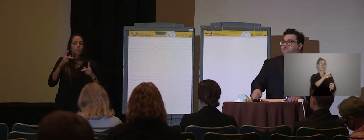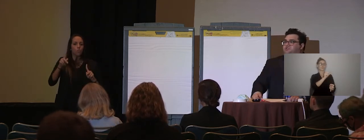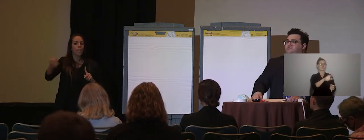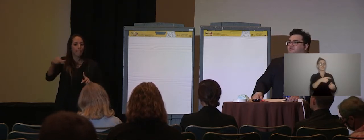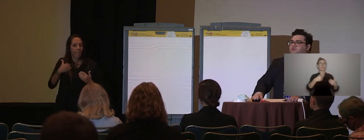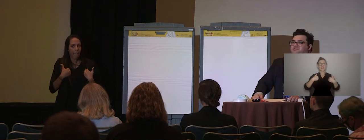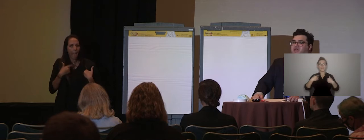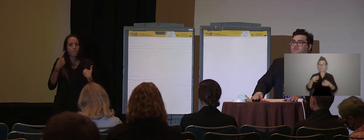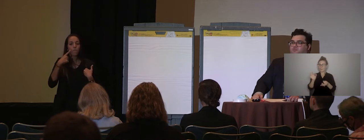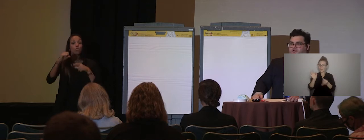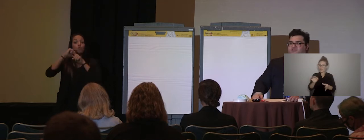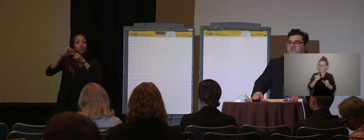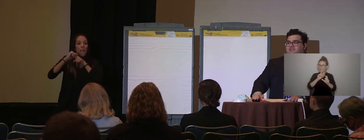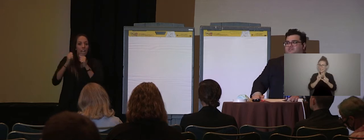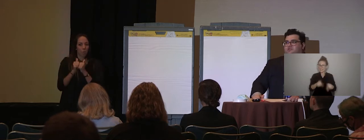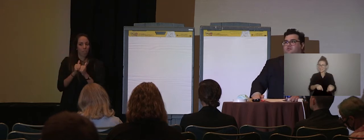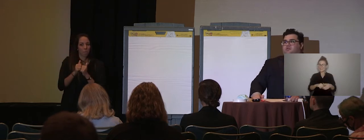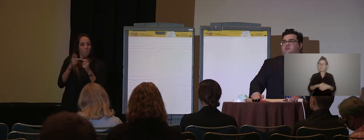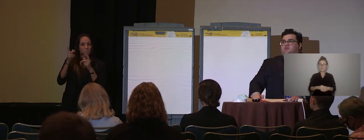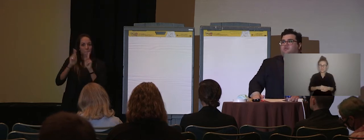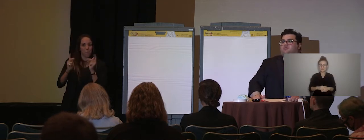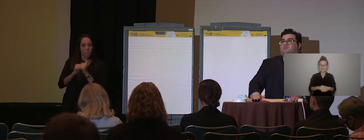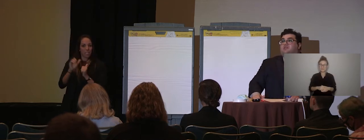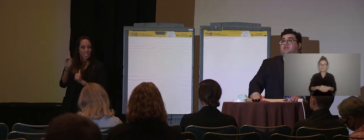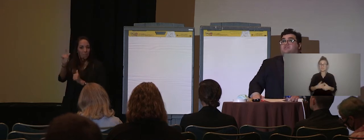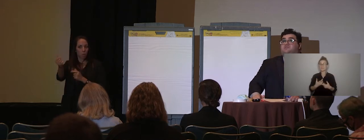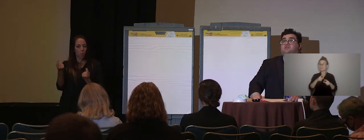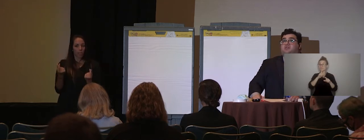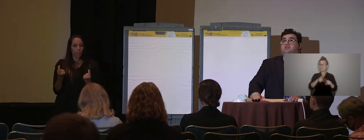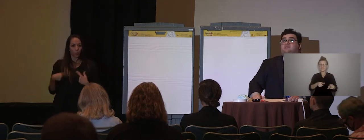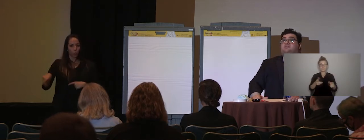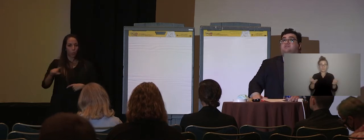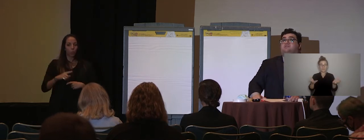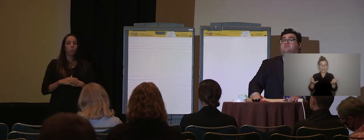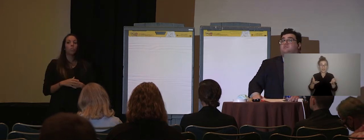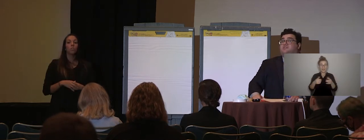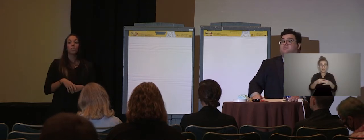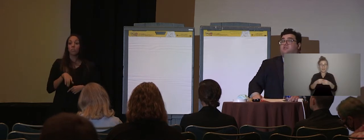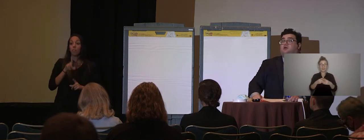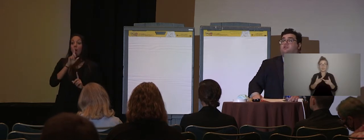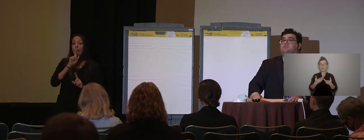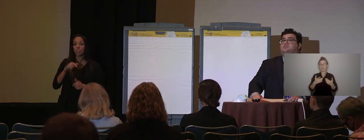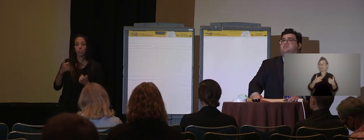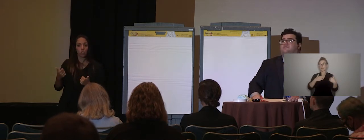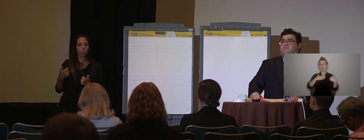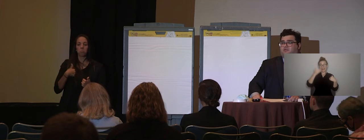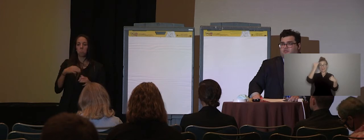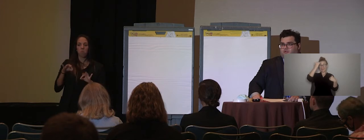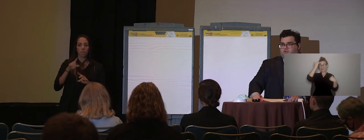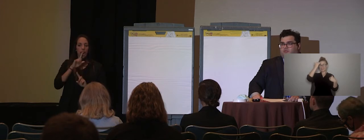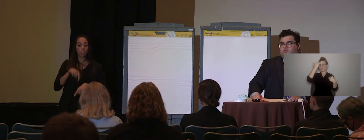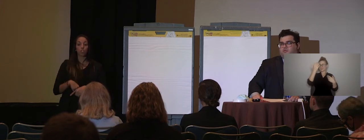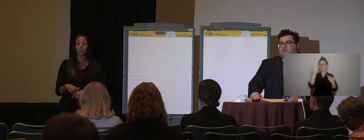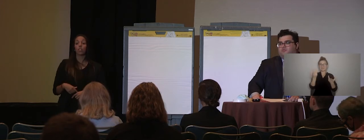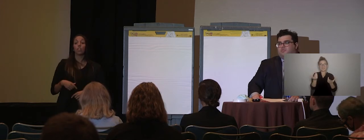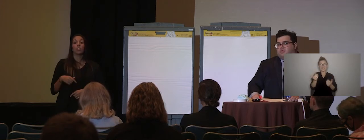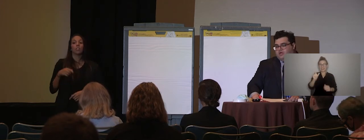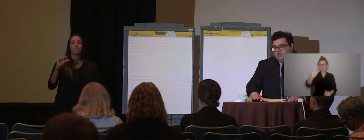Perfect question, for which I have a perfect answer. The answer is, to the best of my knowledge, very little.